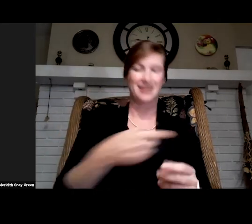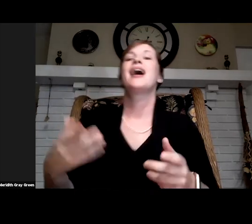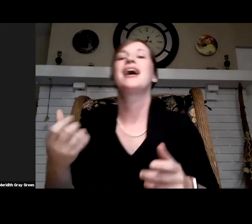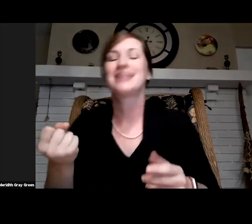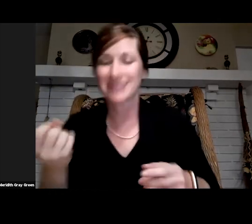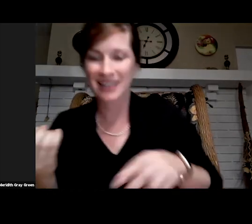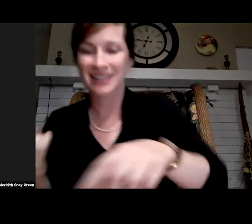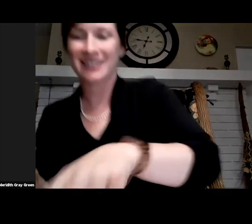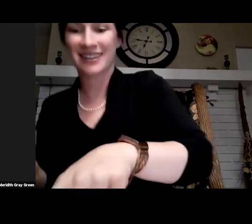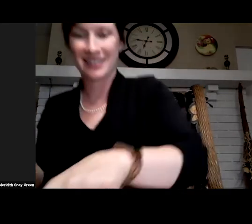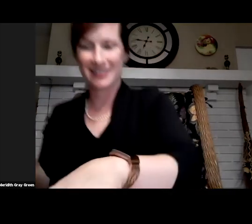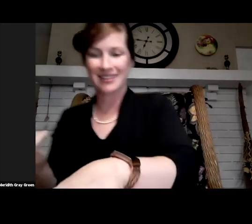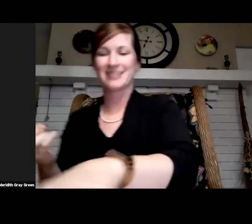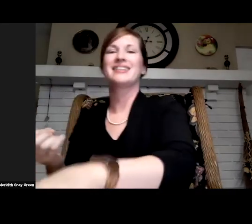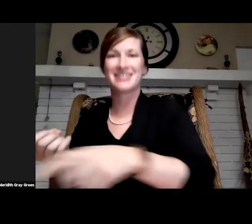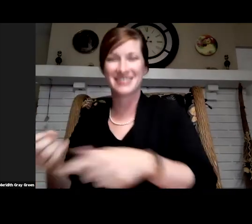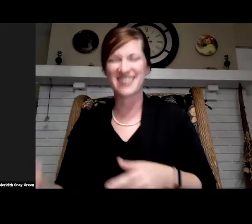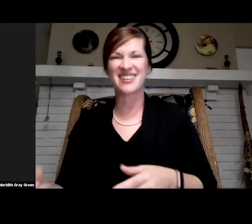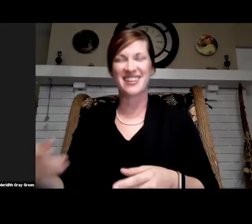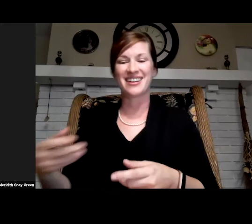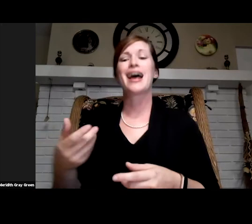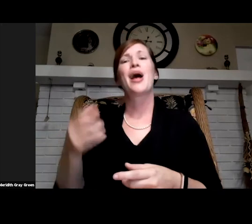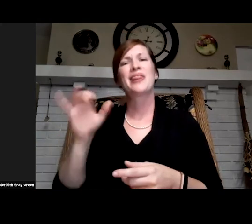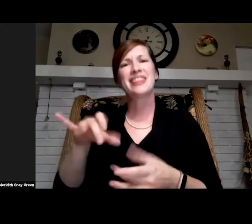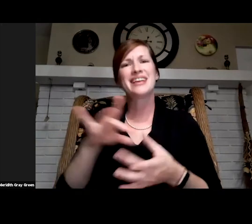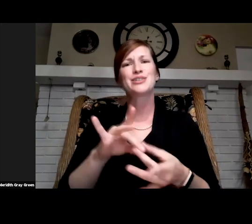So it's telling, then telling, and telling.